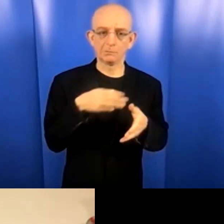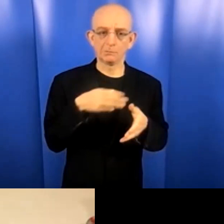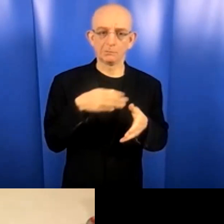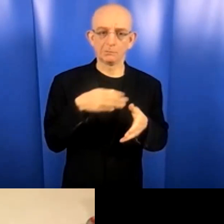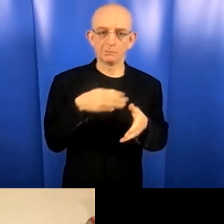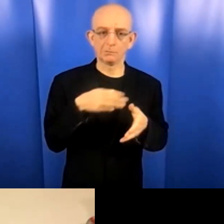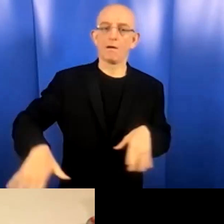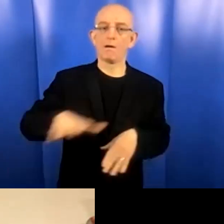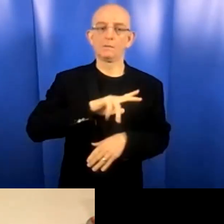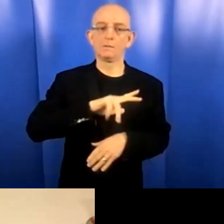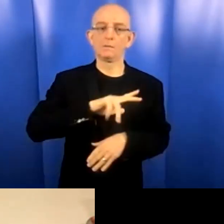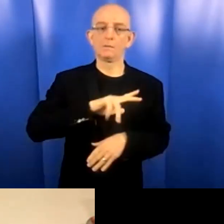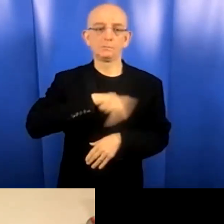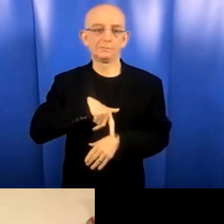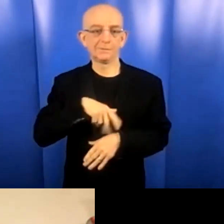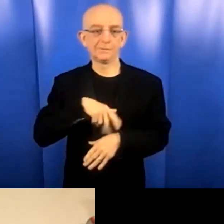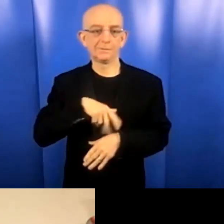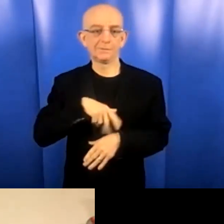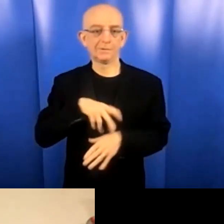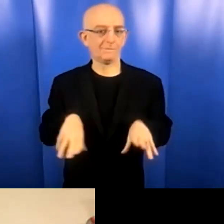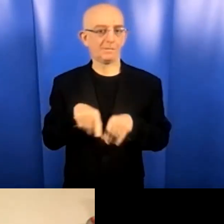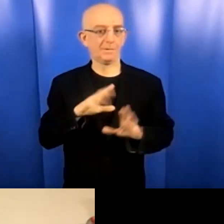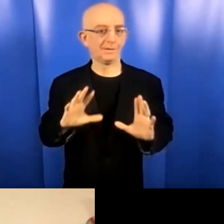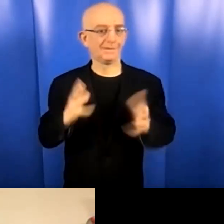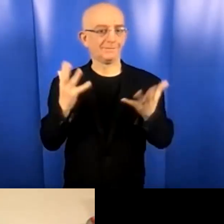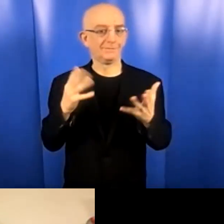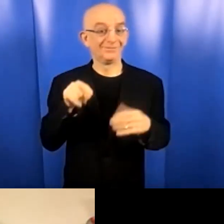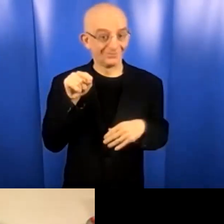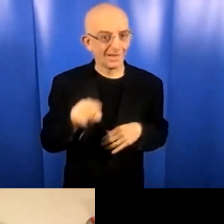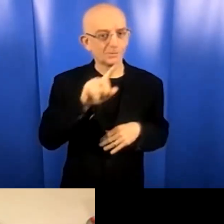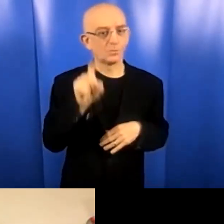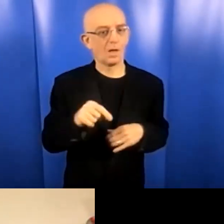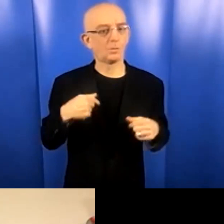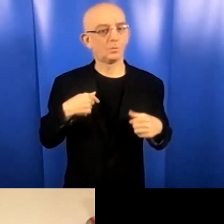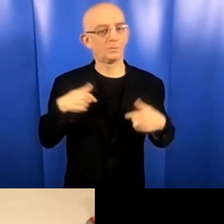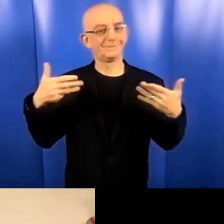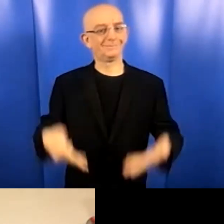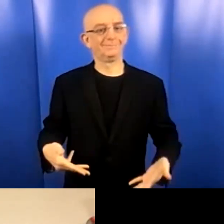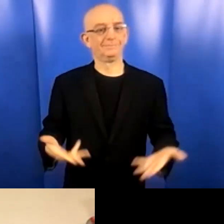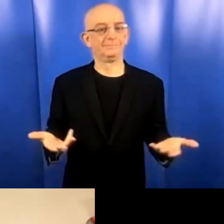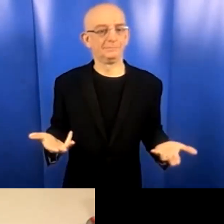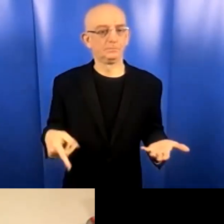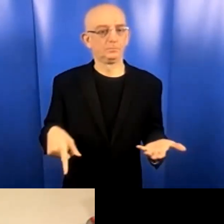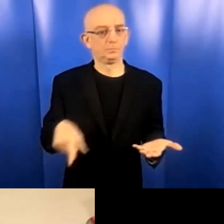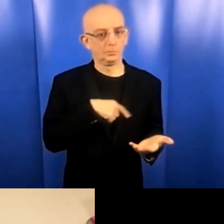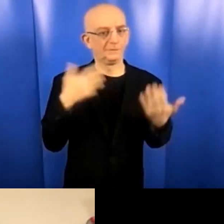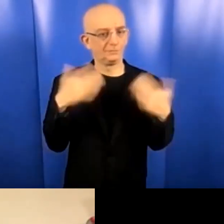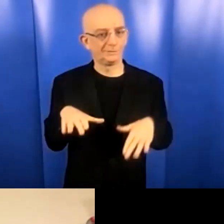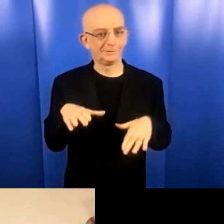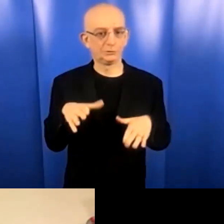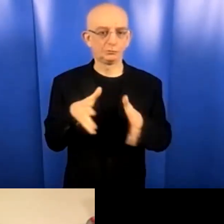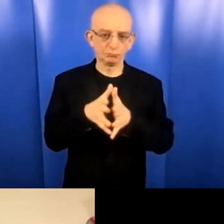those narratives. And for that, what we have so far done at the national to the global level is we have